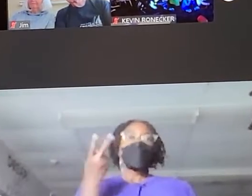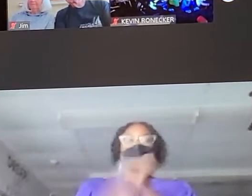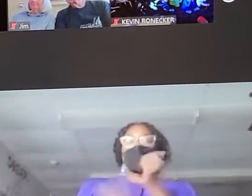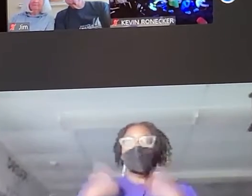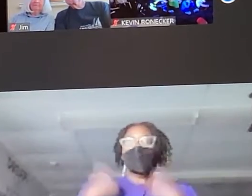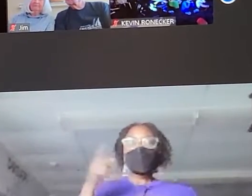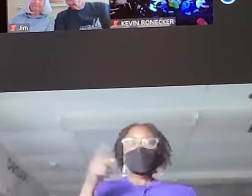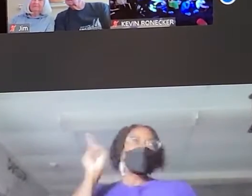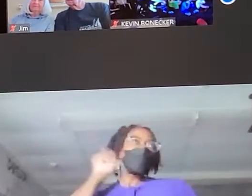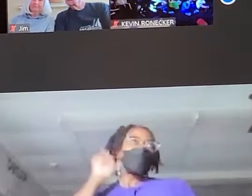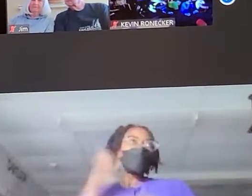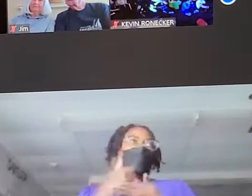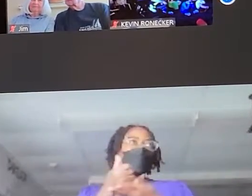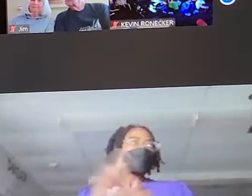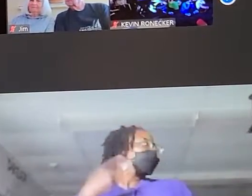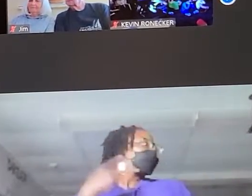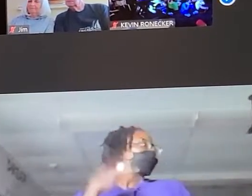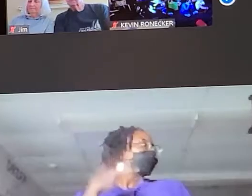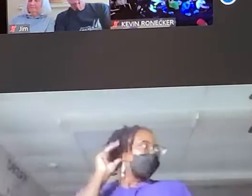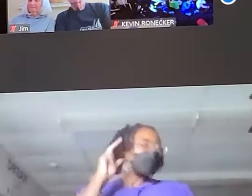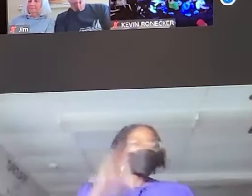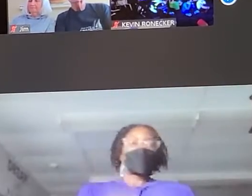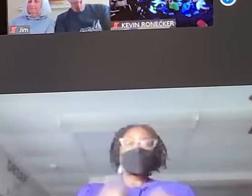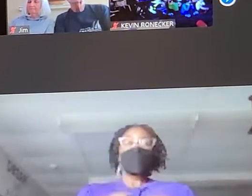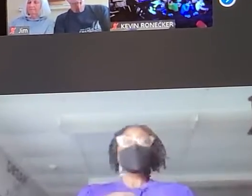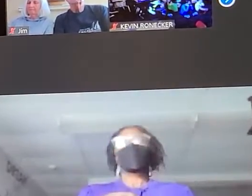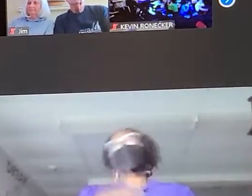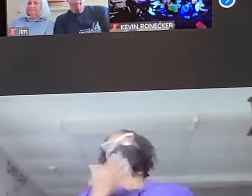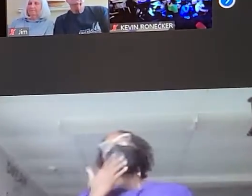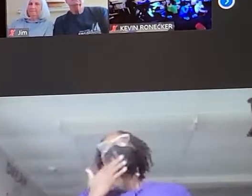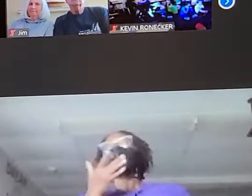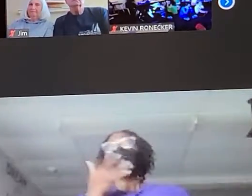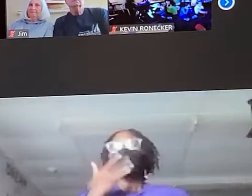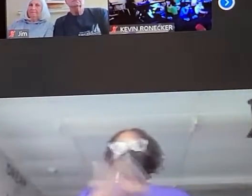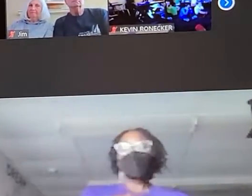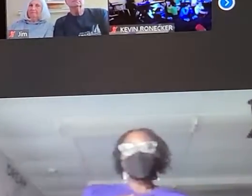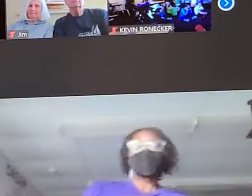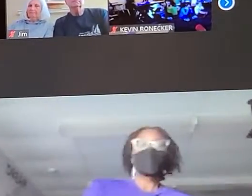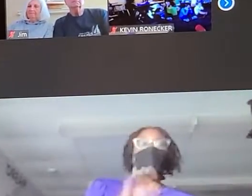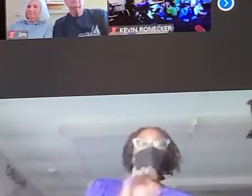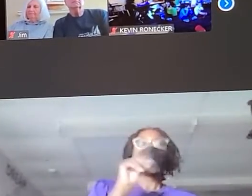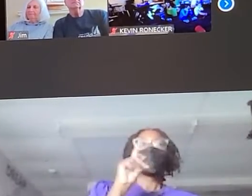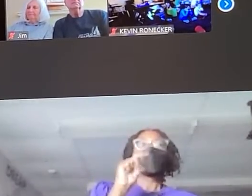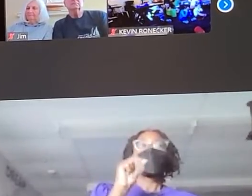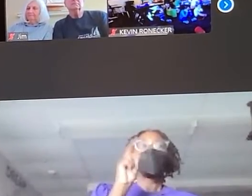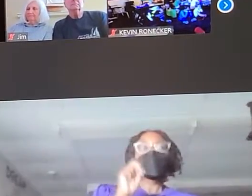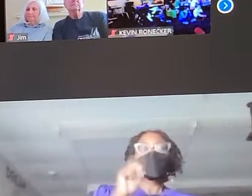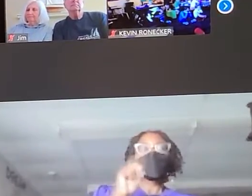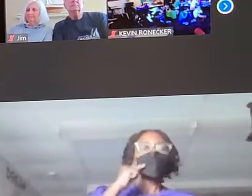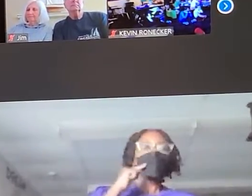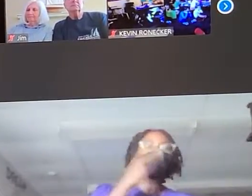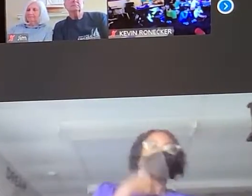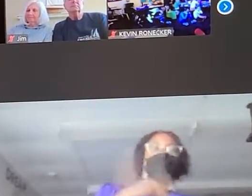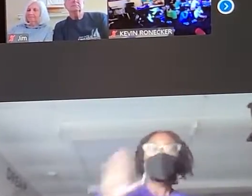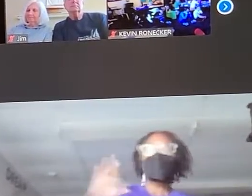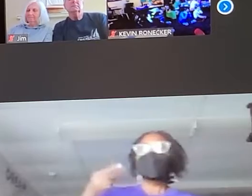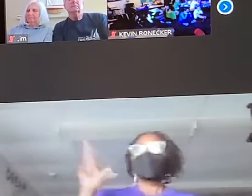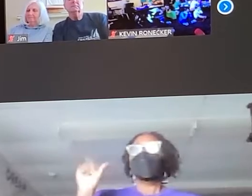help us here. And we both wear them in our favorite colors. Mine are cotton candy pink and Penelope's are great jelly